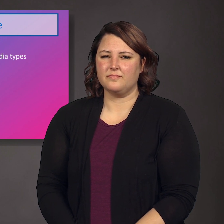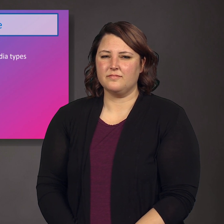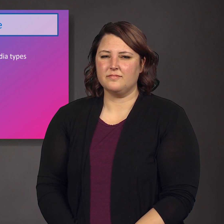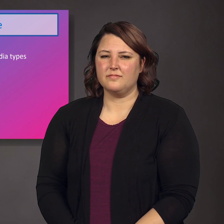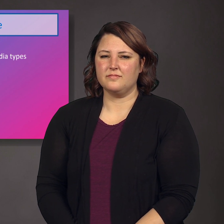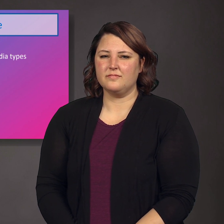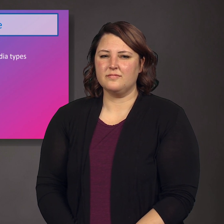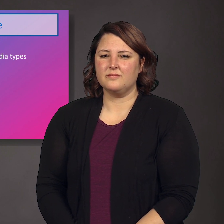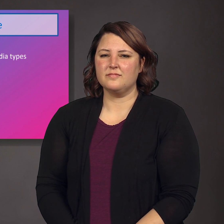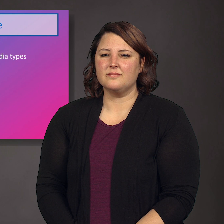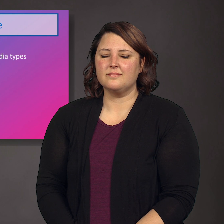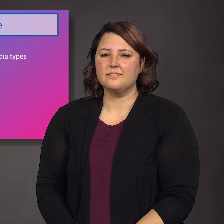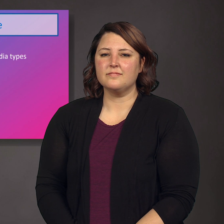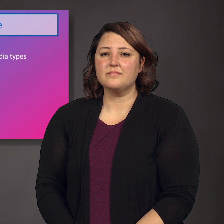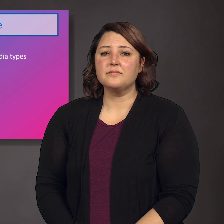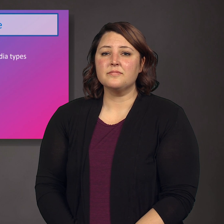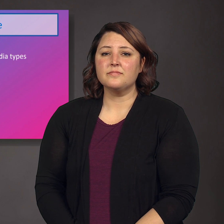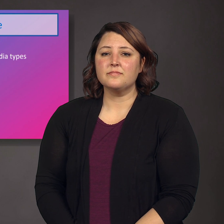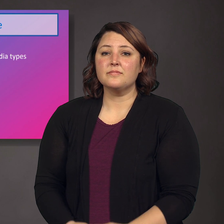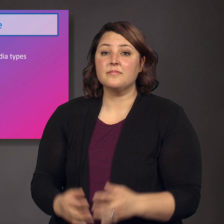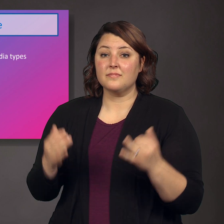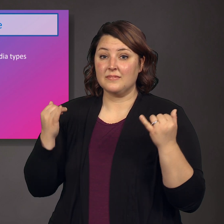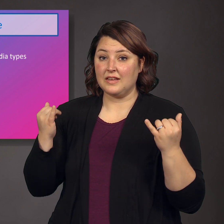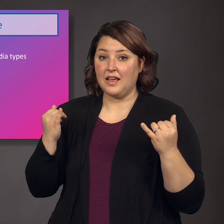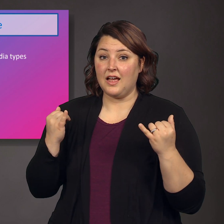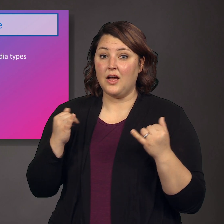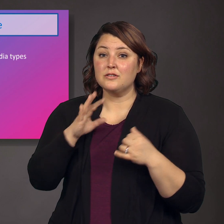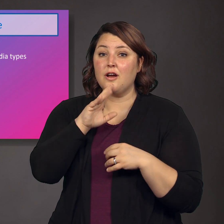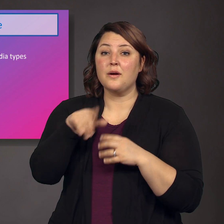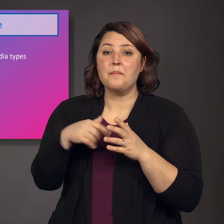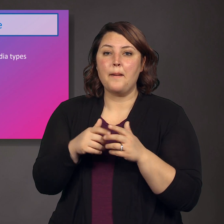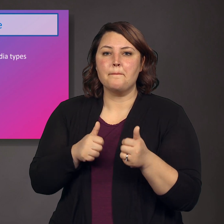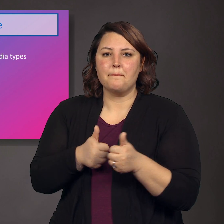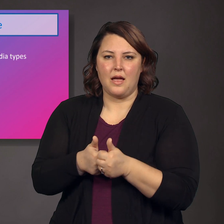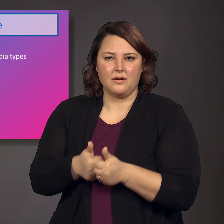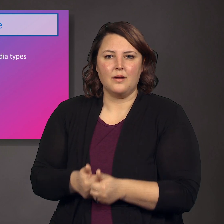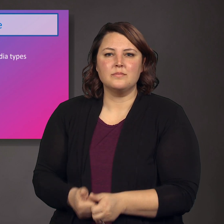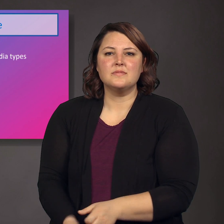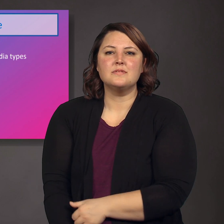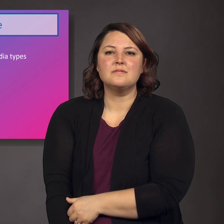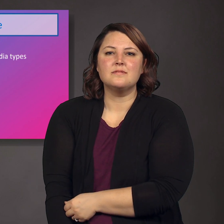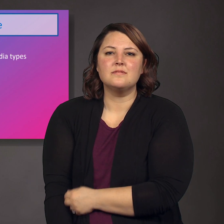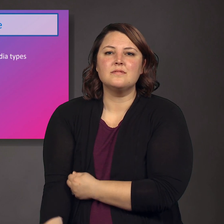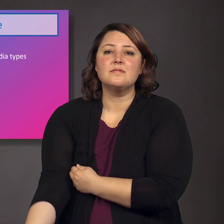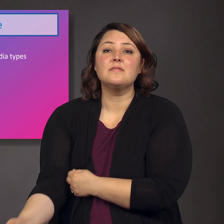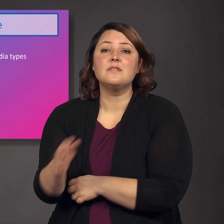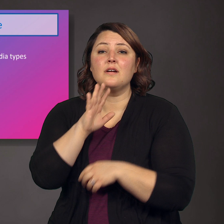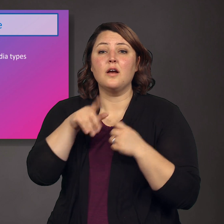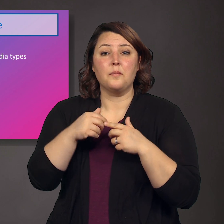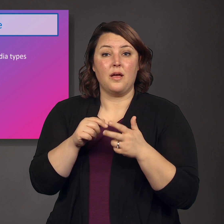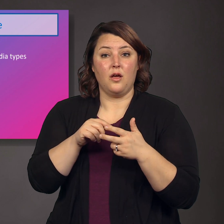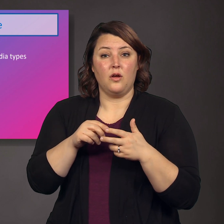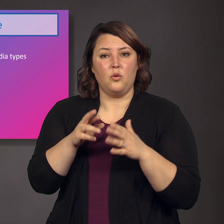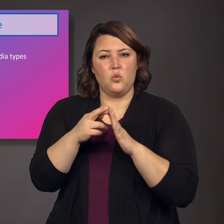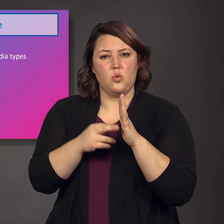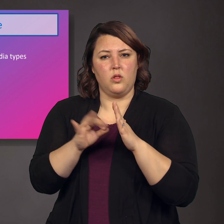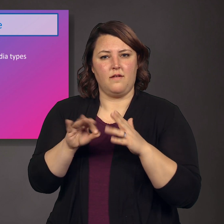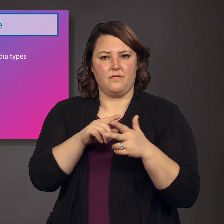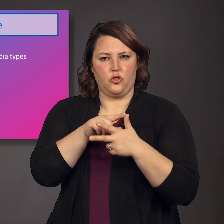Now, the next thing I want to talk about is backups, and we talk about the rule of 3 with backups. Have at least 3 copies